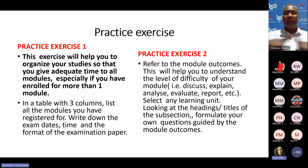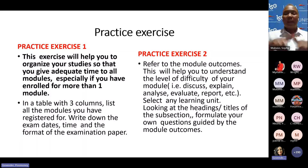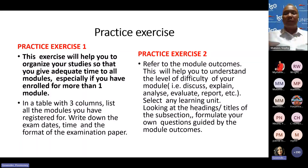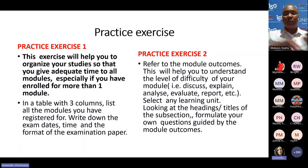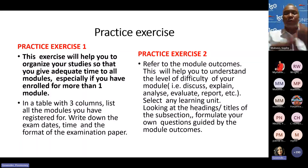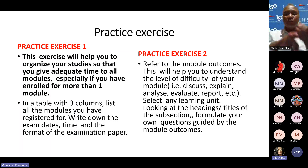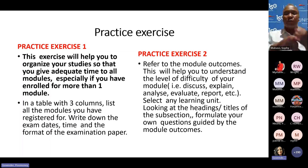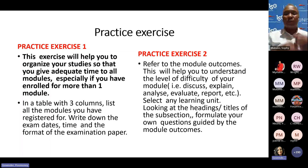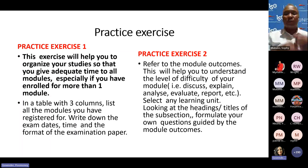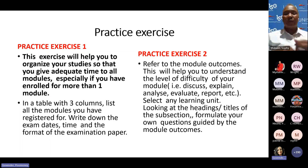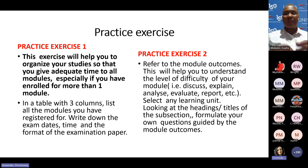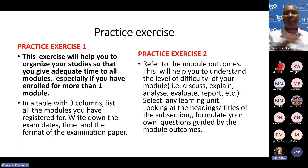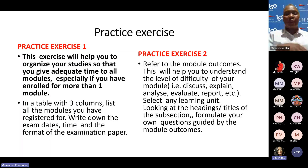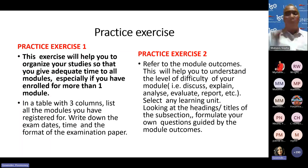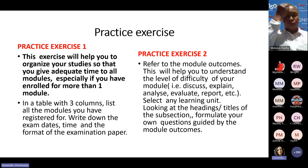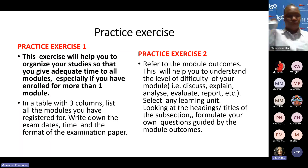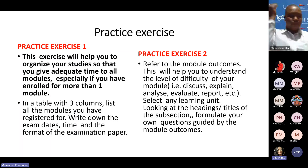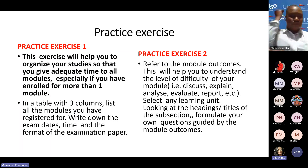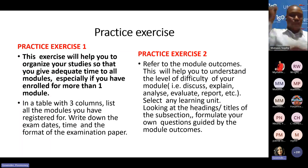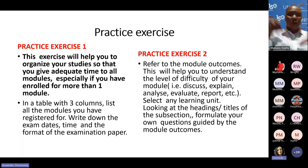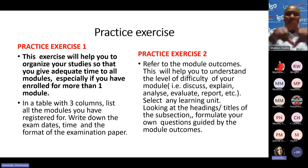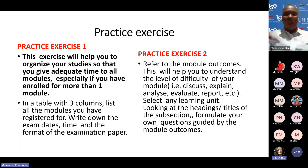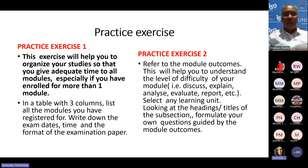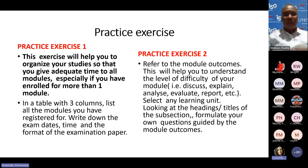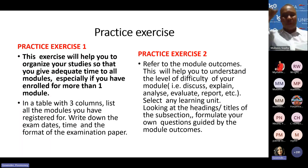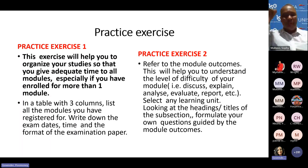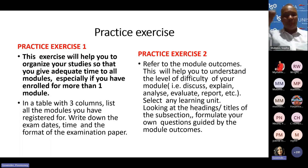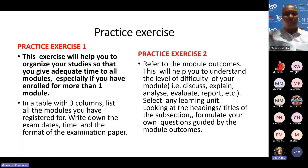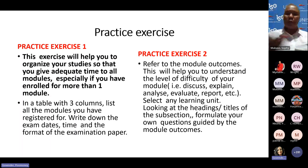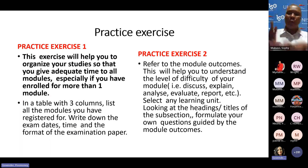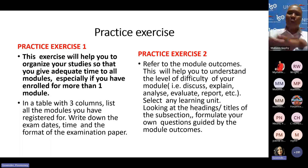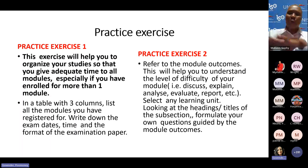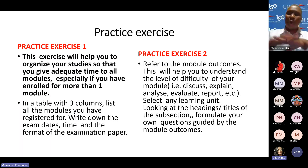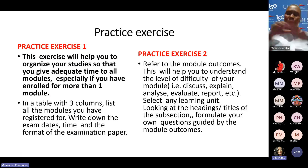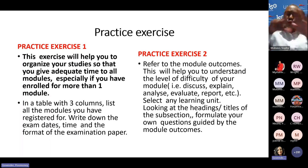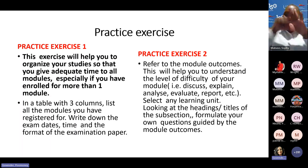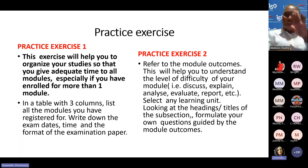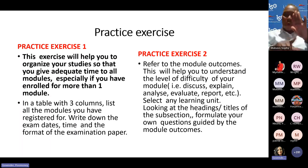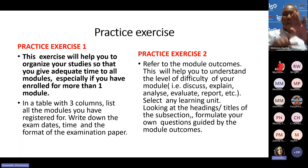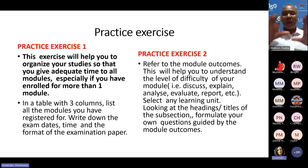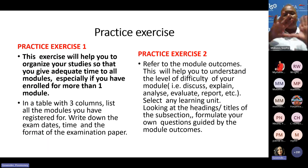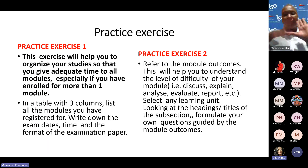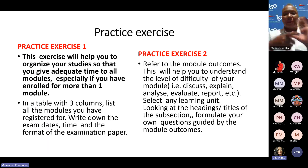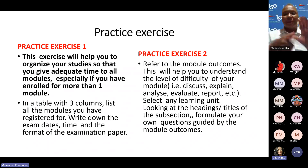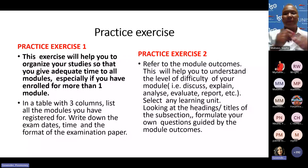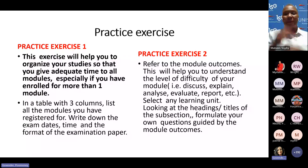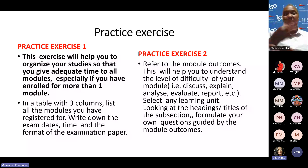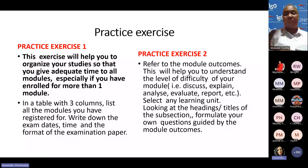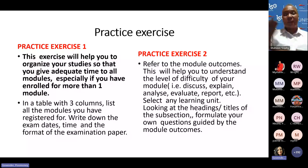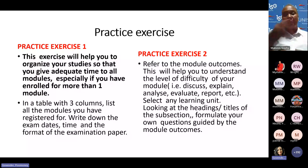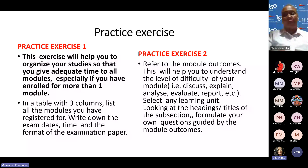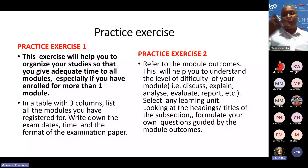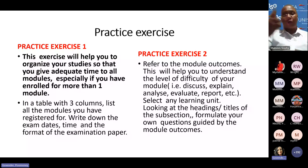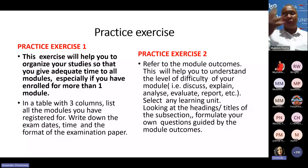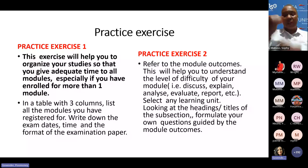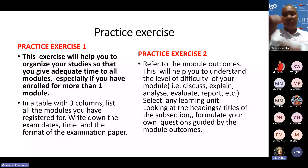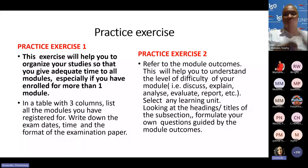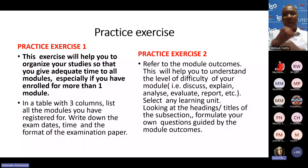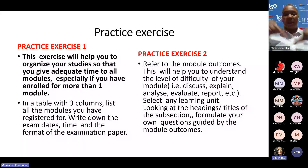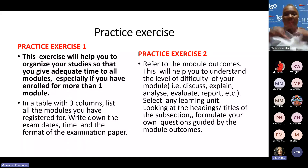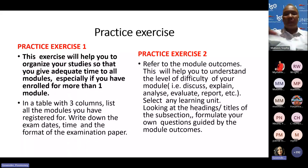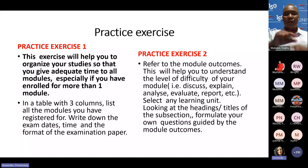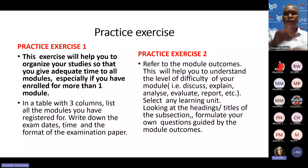the cognitive level of thinking is much more lower than the third and fourth year level. You'll be asked